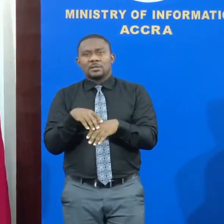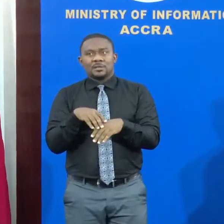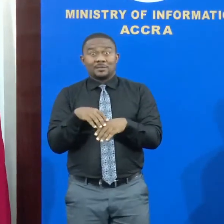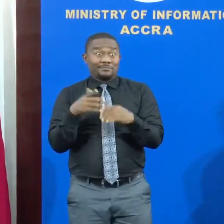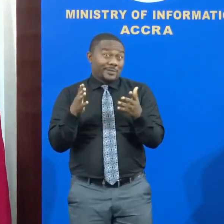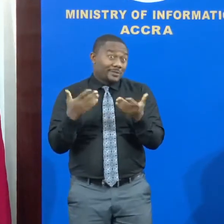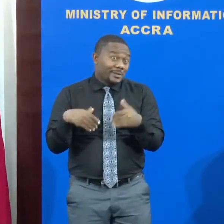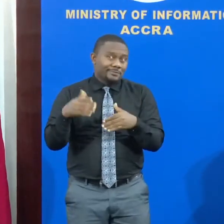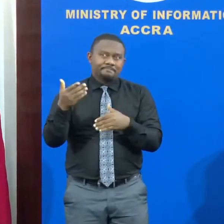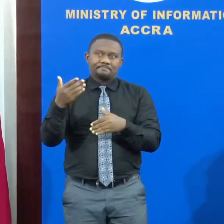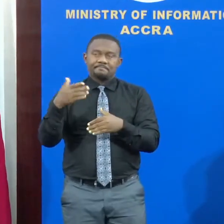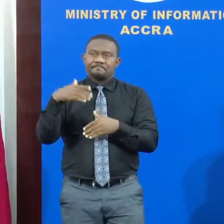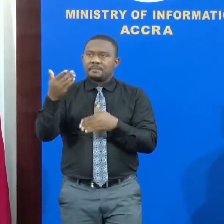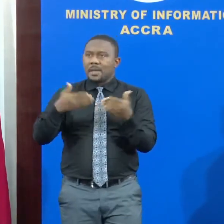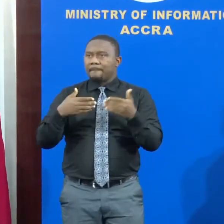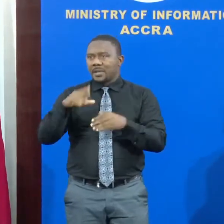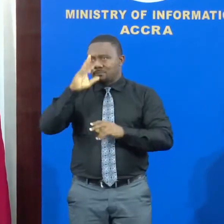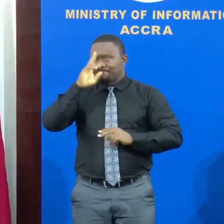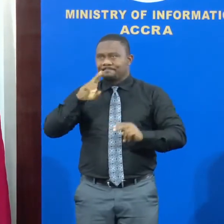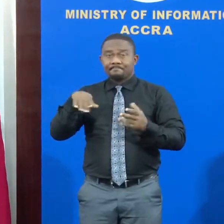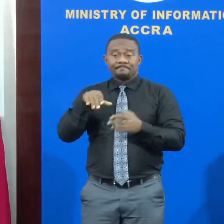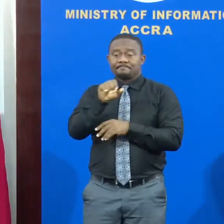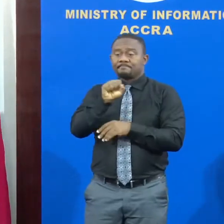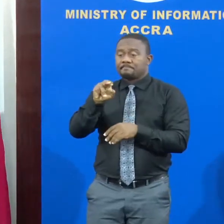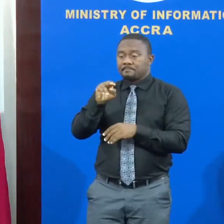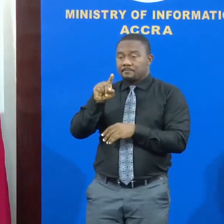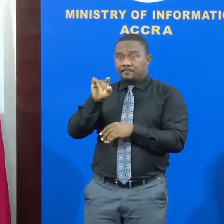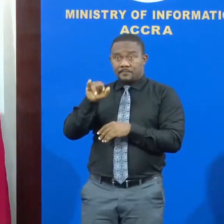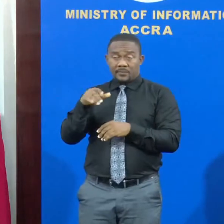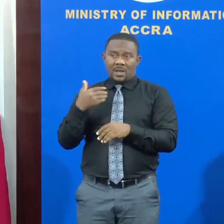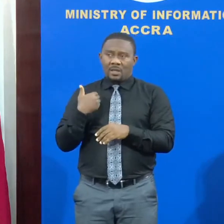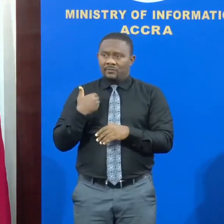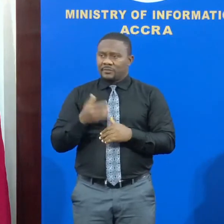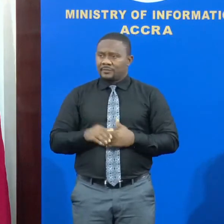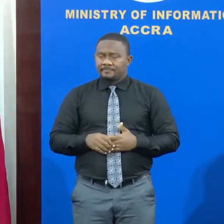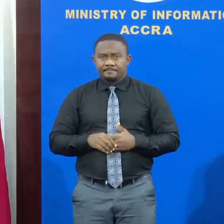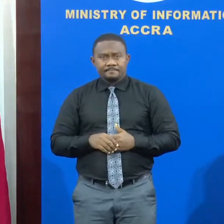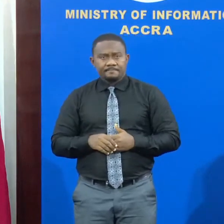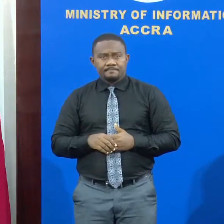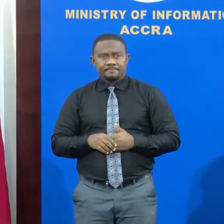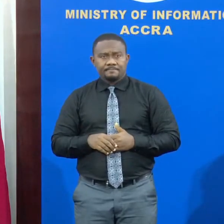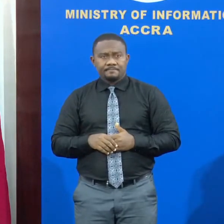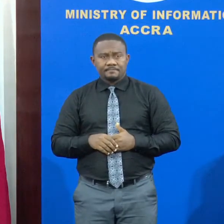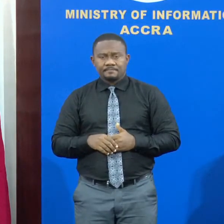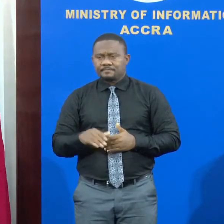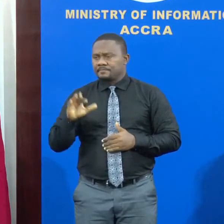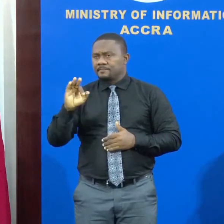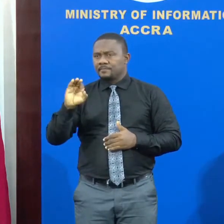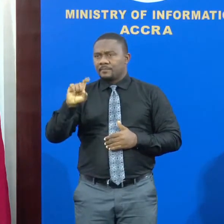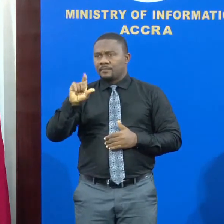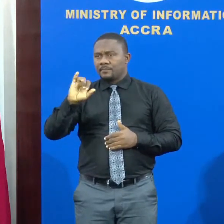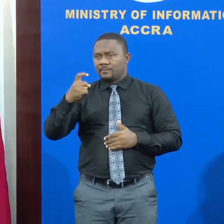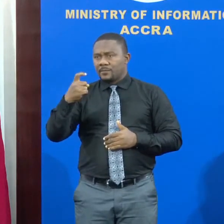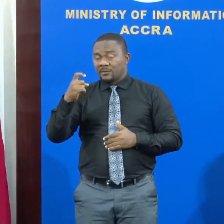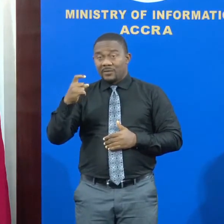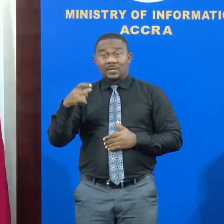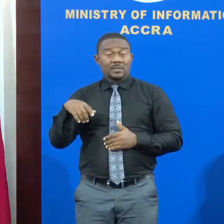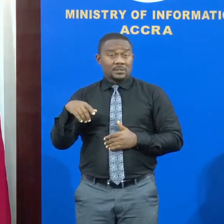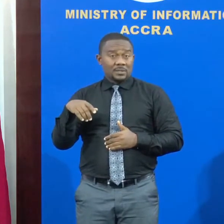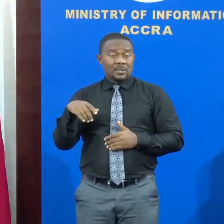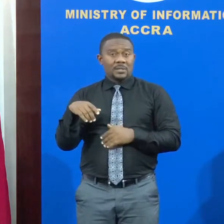joined us this morning. From SNIT, we have Mr. Felix Bruce Smith, who is the